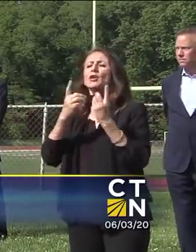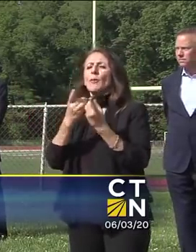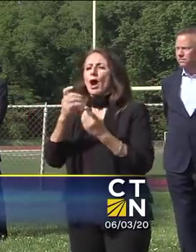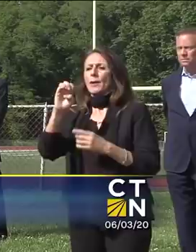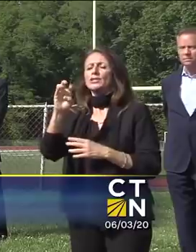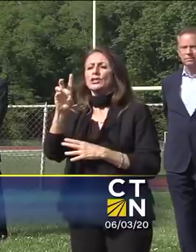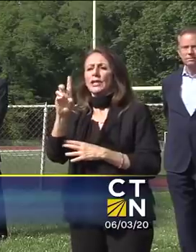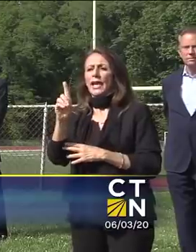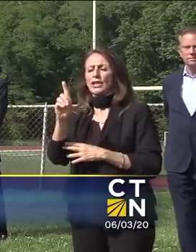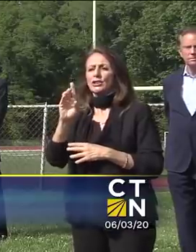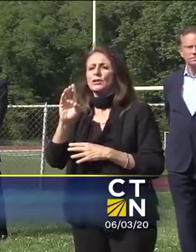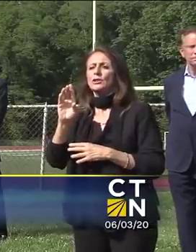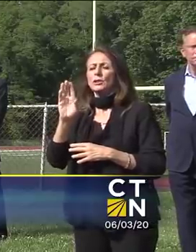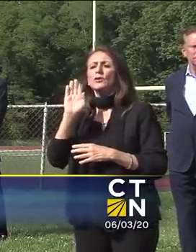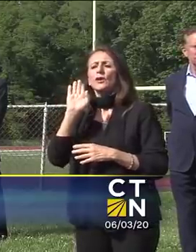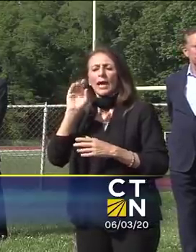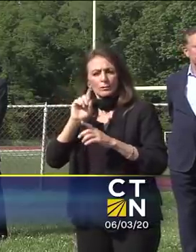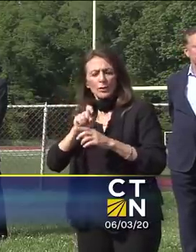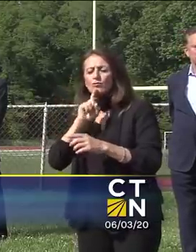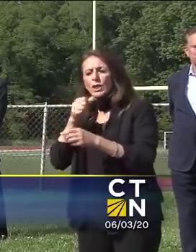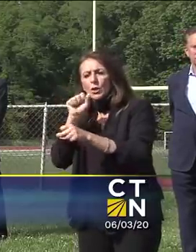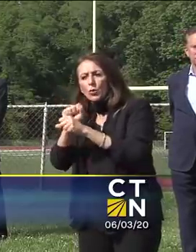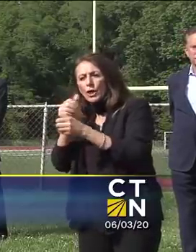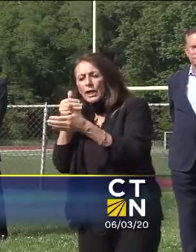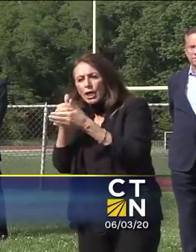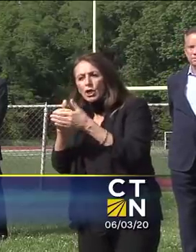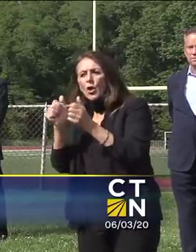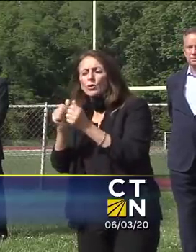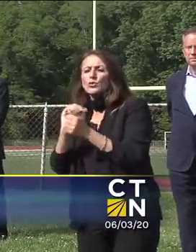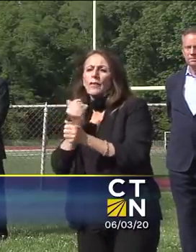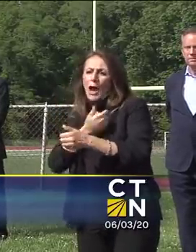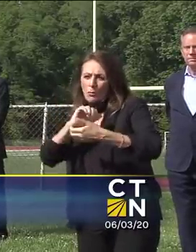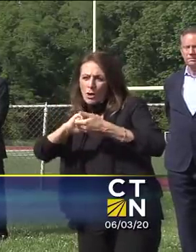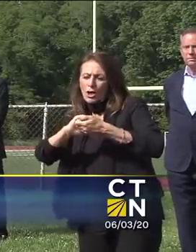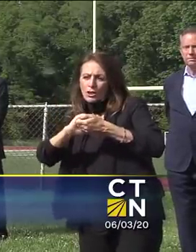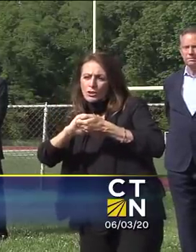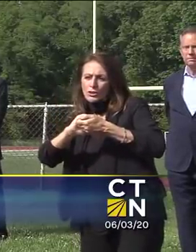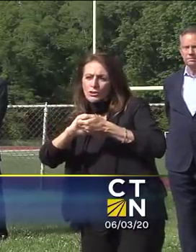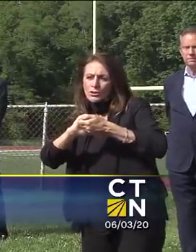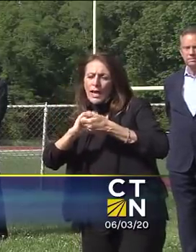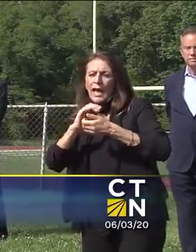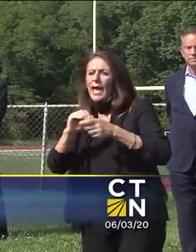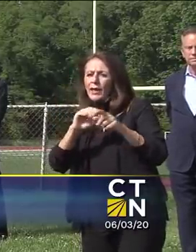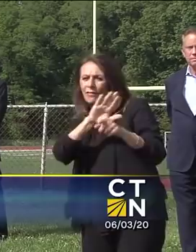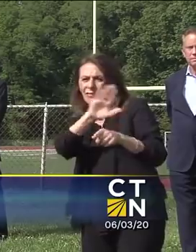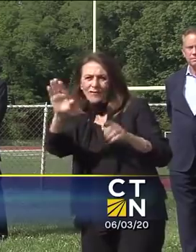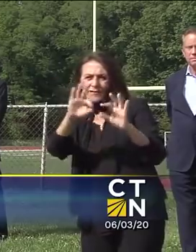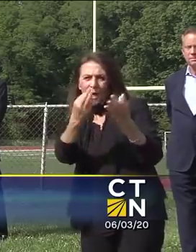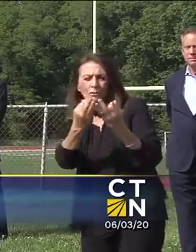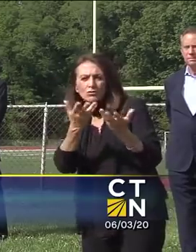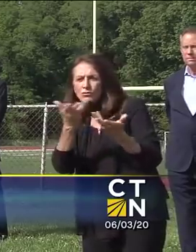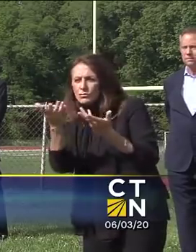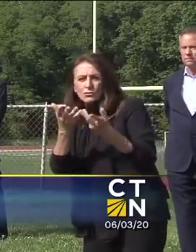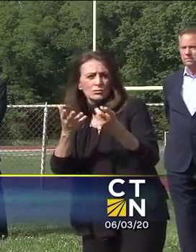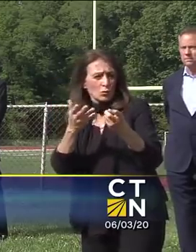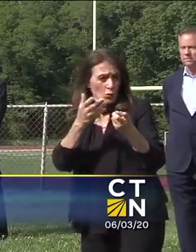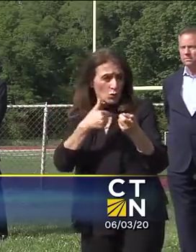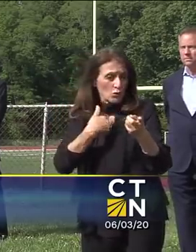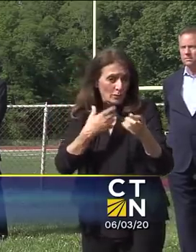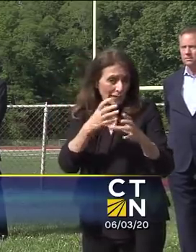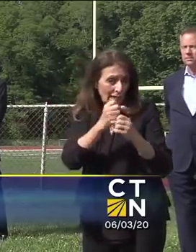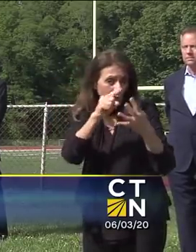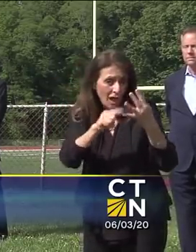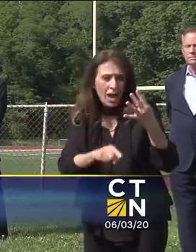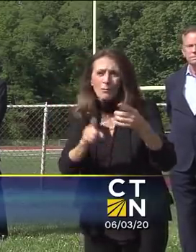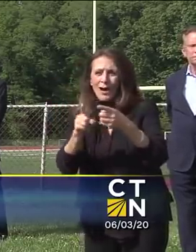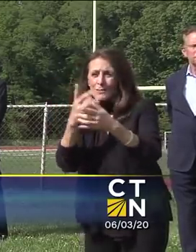Education, Bureau of Special Education, has been working closely with our partners and also listening to our families on what they have been getting, but also what they have been